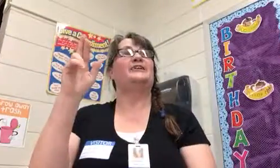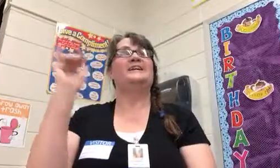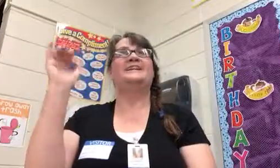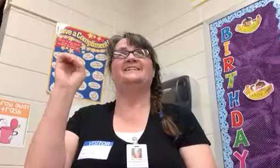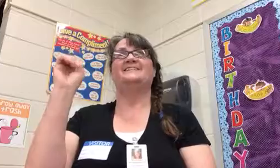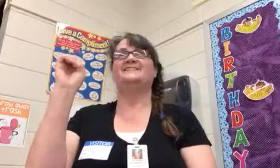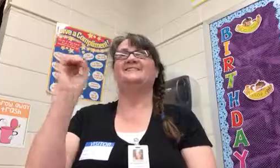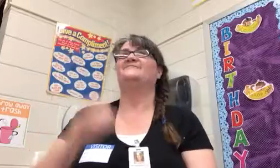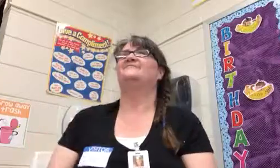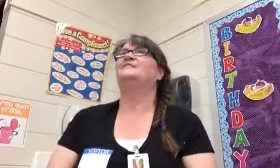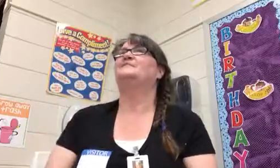Carrie.